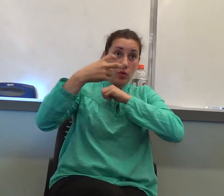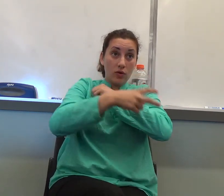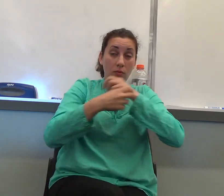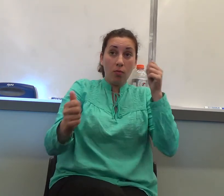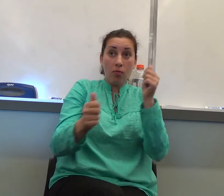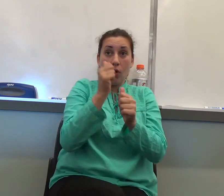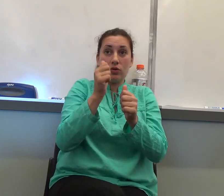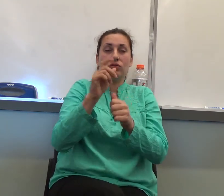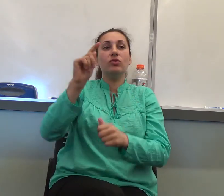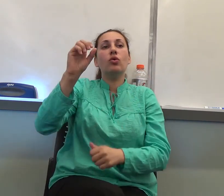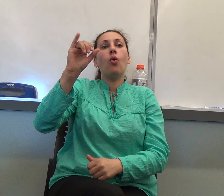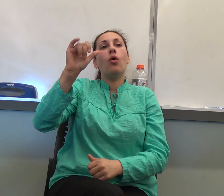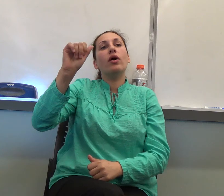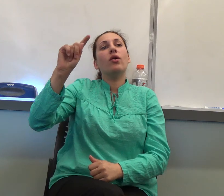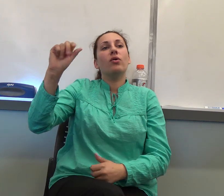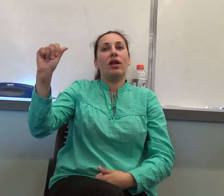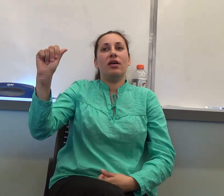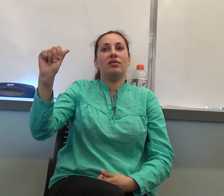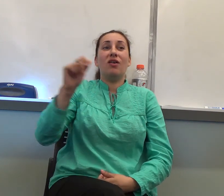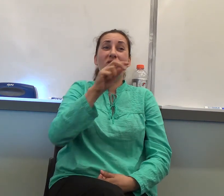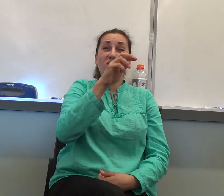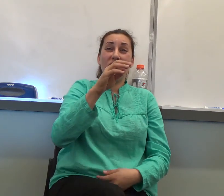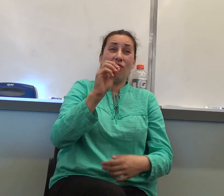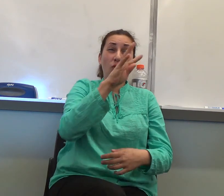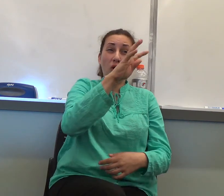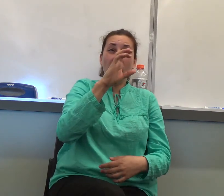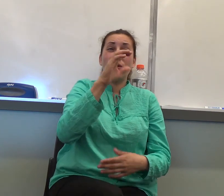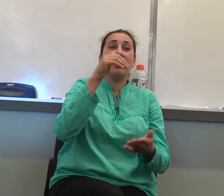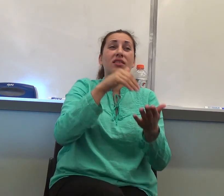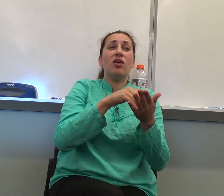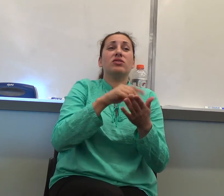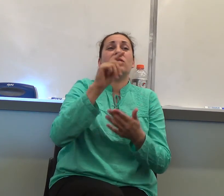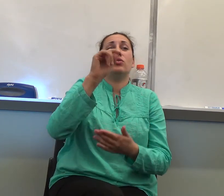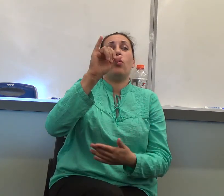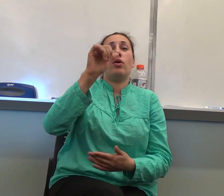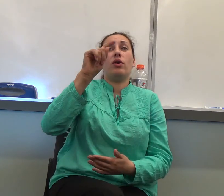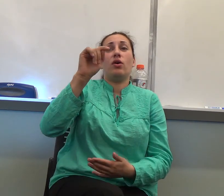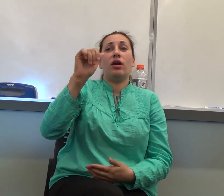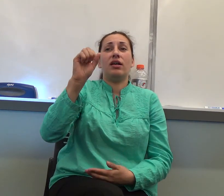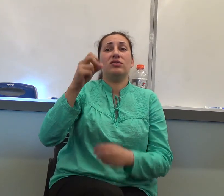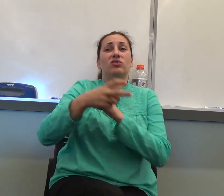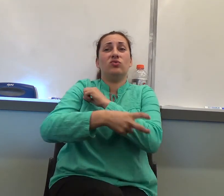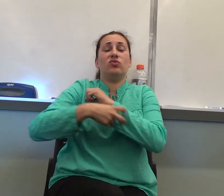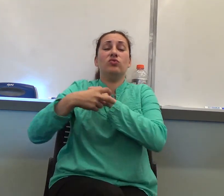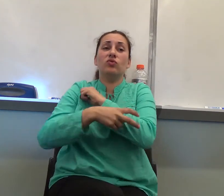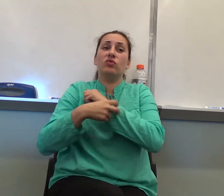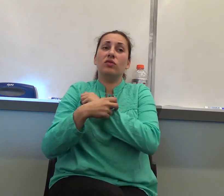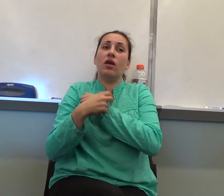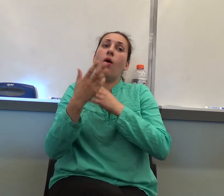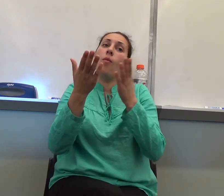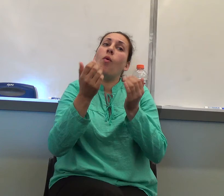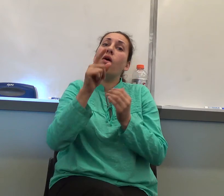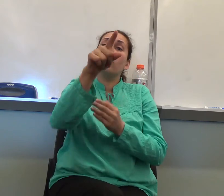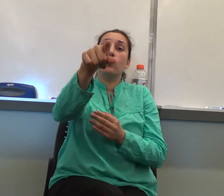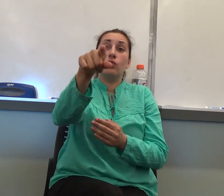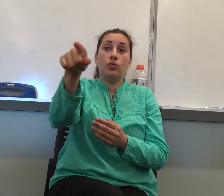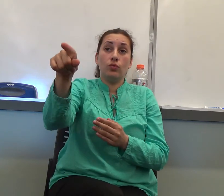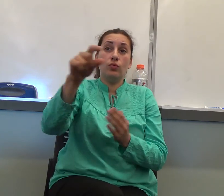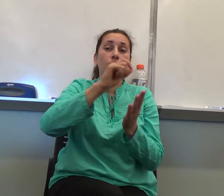were 400,000 Toyotas stolen. They want you to write the decimal number representing each word name. So they want you